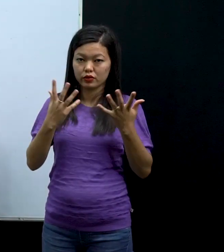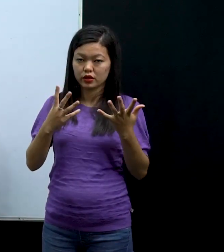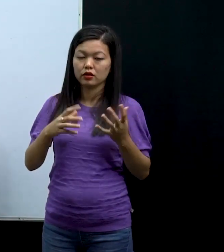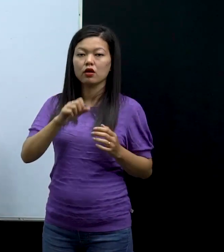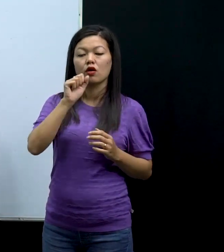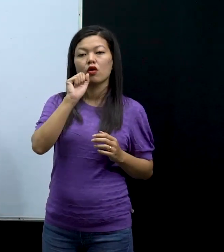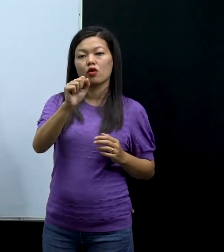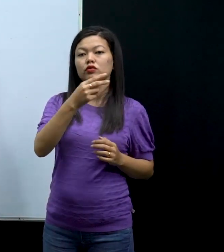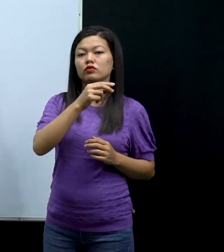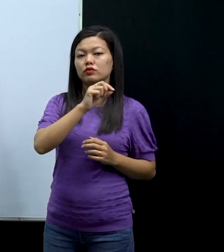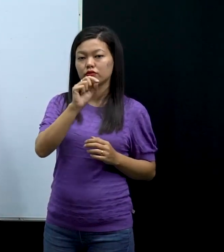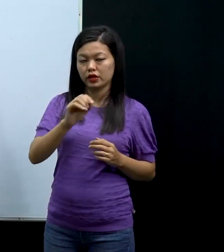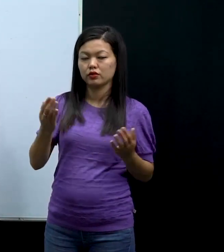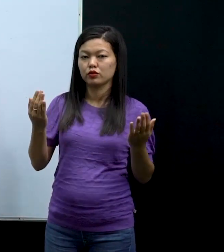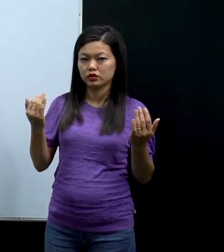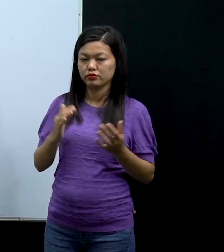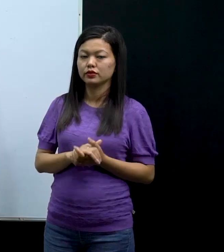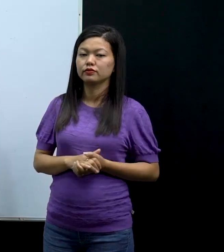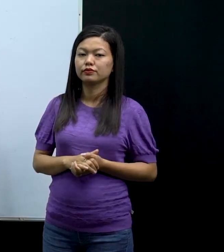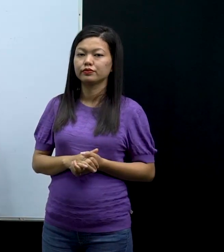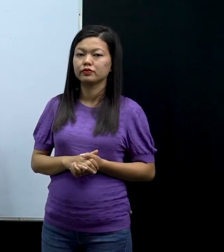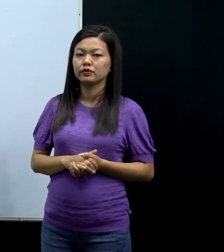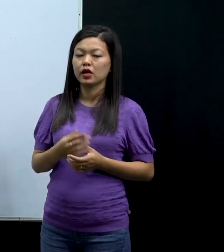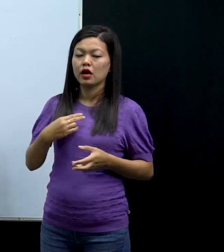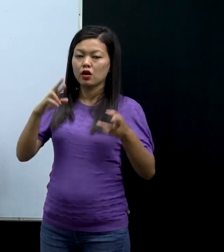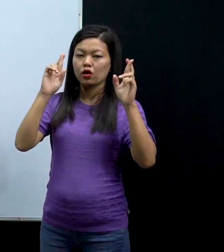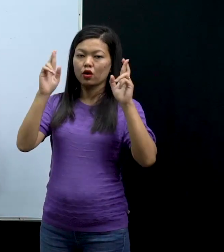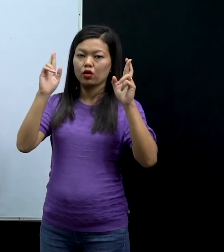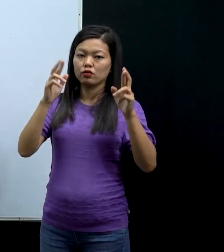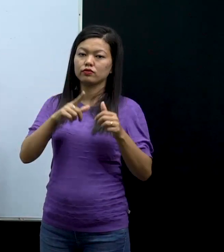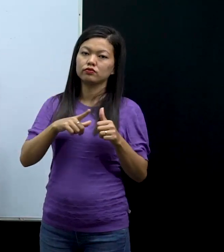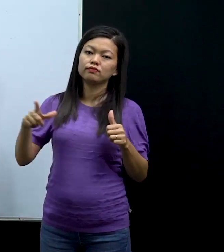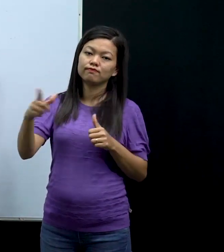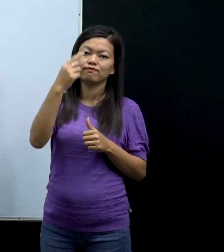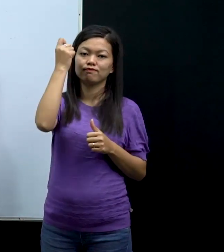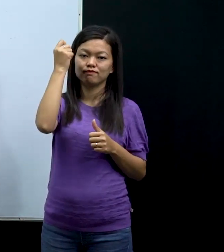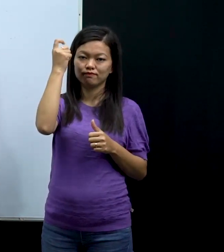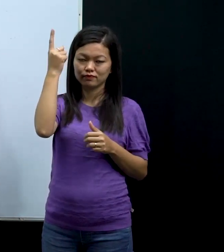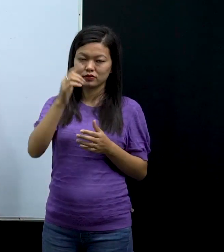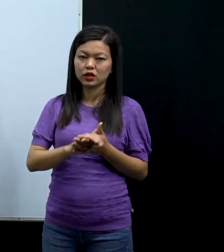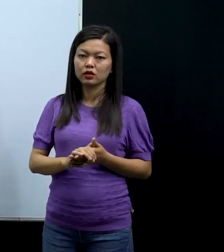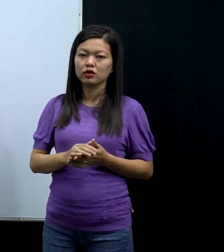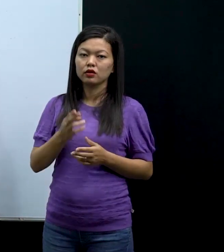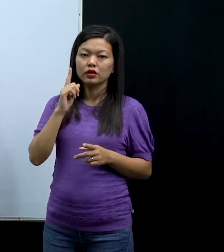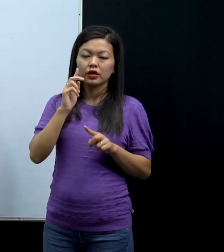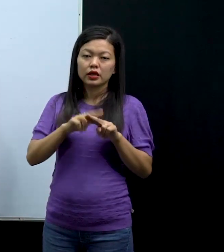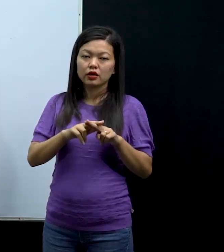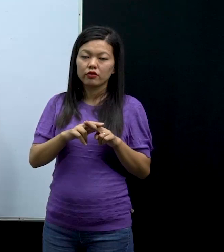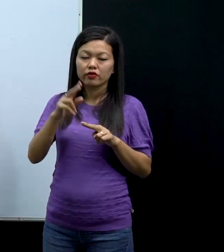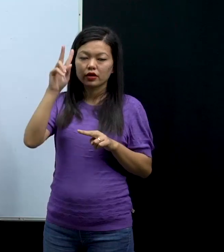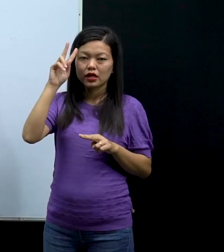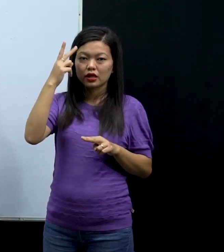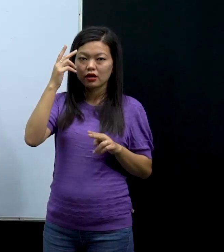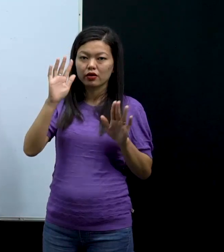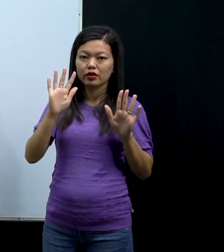So I'm sure you are clear with this now, and it will be clearer when you go through your textbook again. So please make sure that you go to page